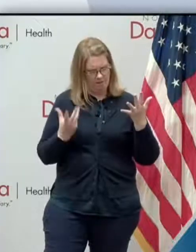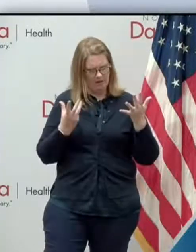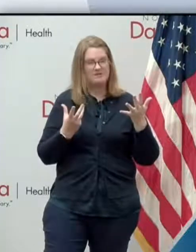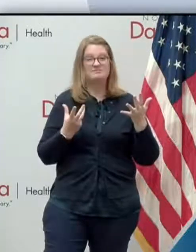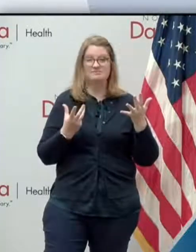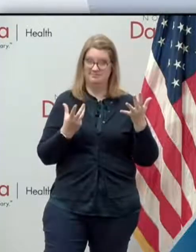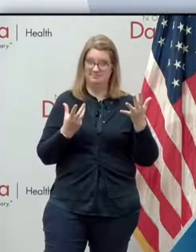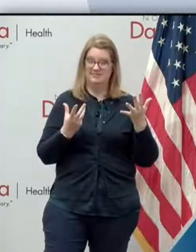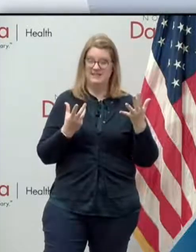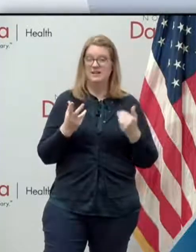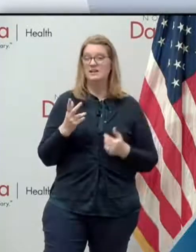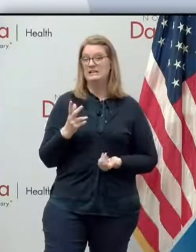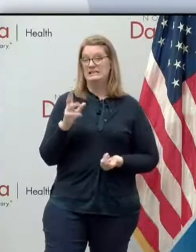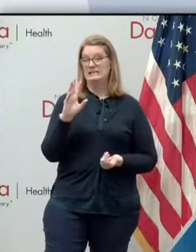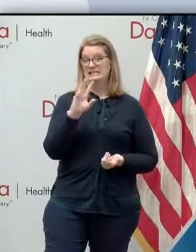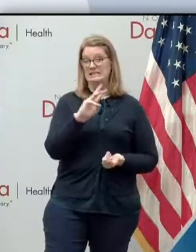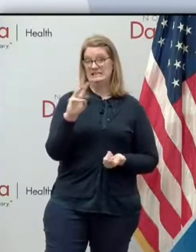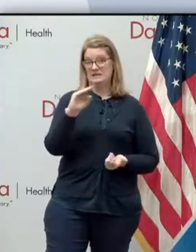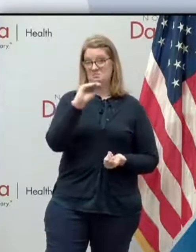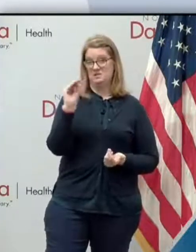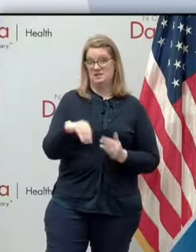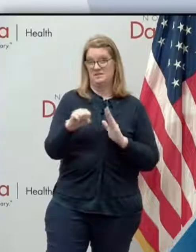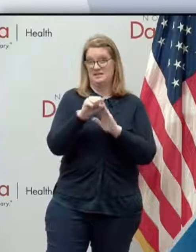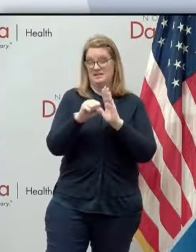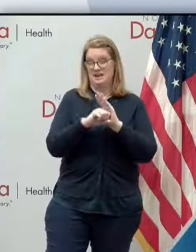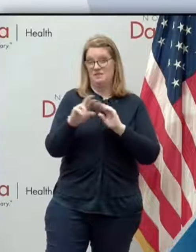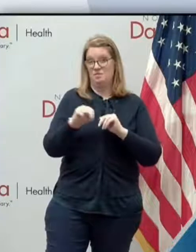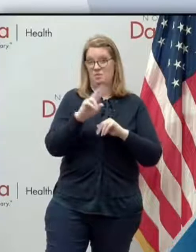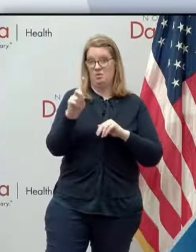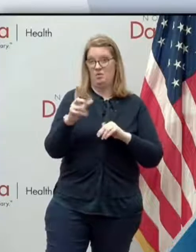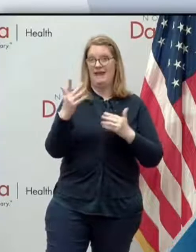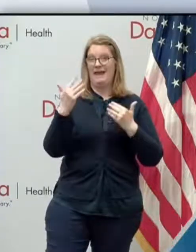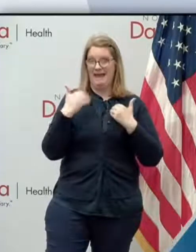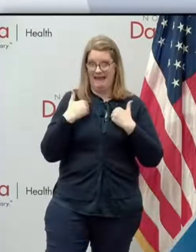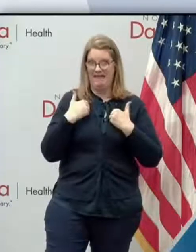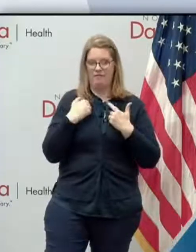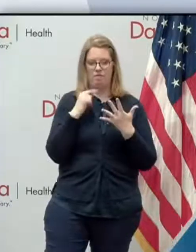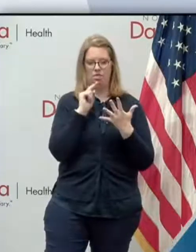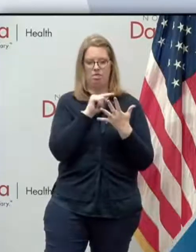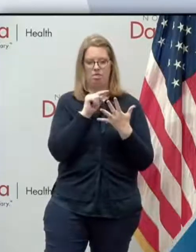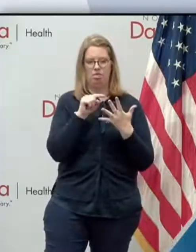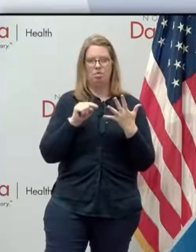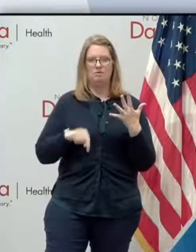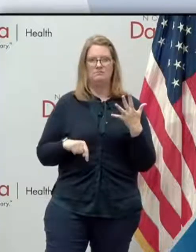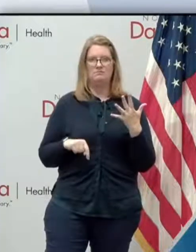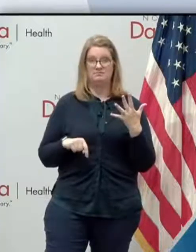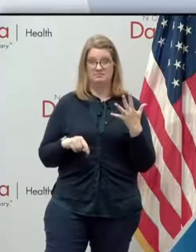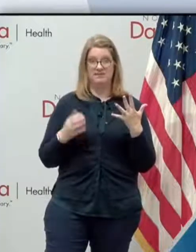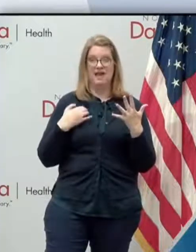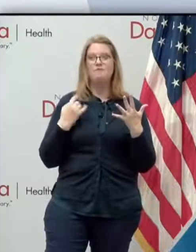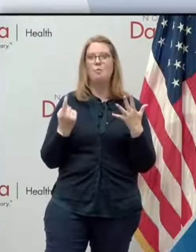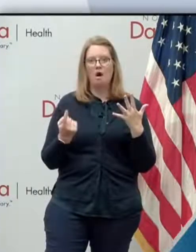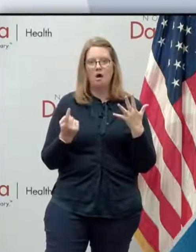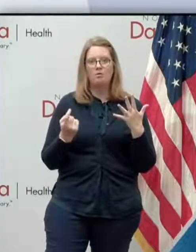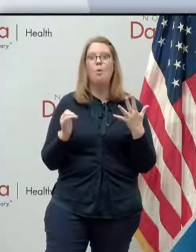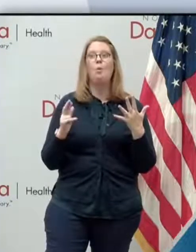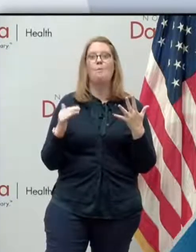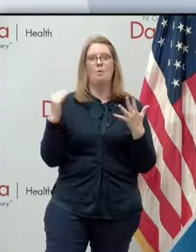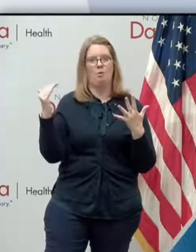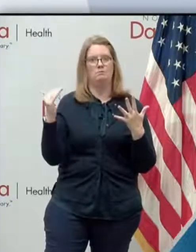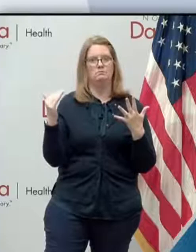that it's about 66% of the state of North Dakota has at least one of these